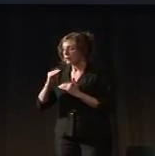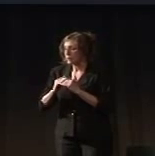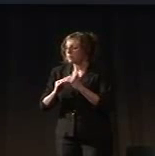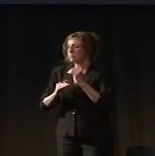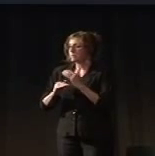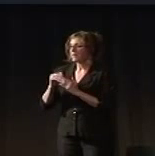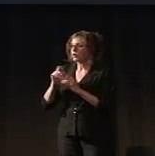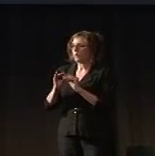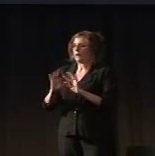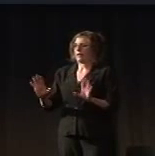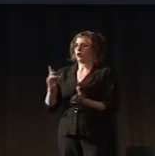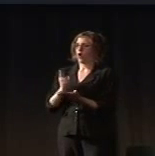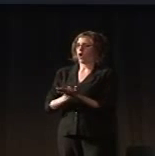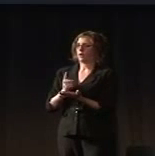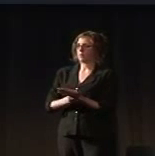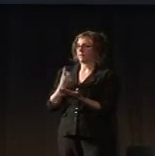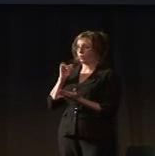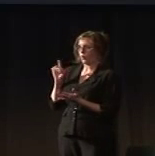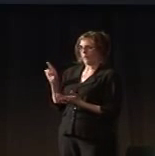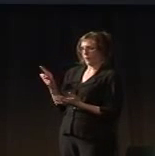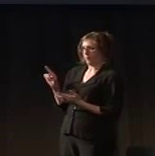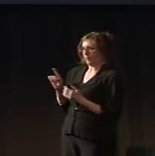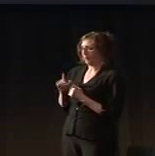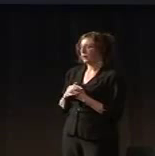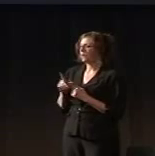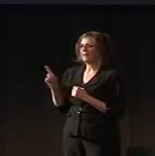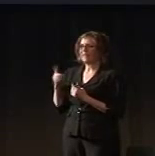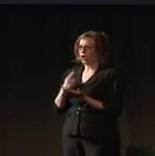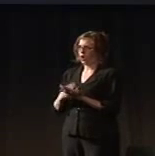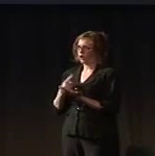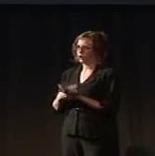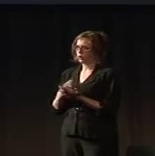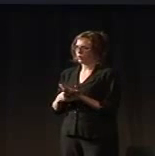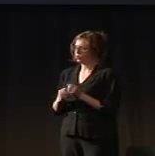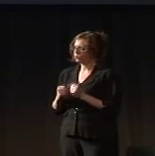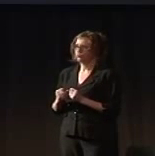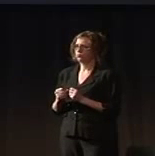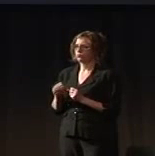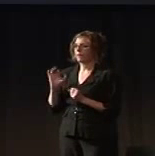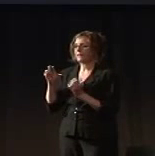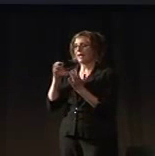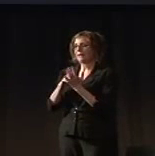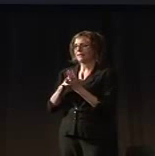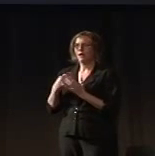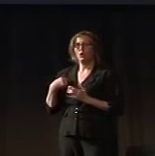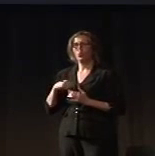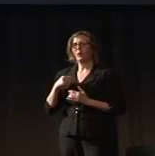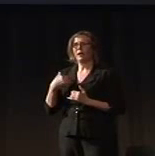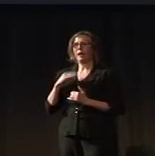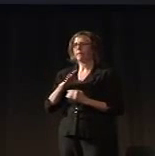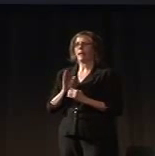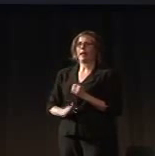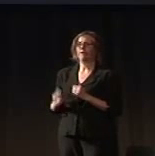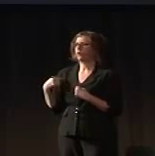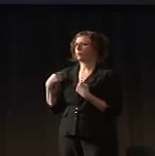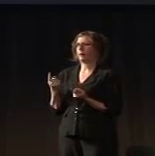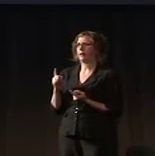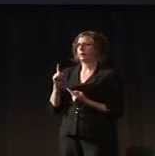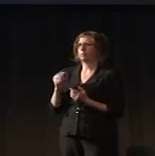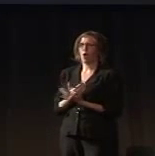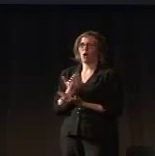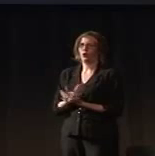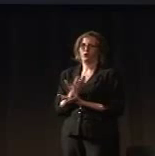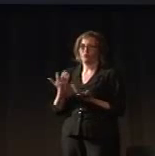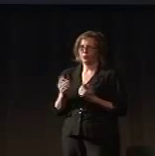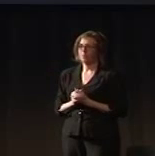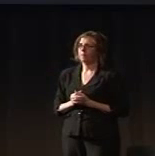Professor Latour, which he articulated most forcefully, first and most forcefully, in his essay, We Have Never Been Modern, where he argued that by